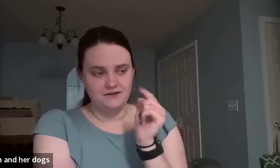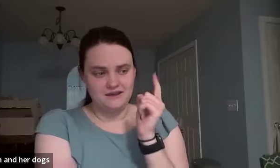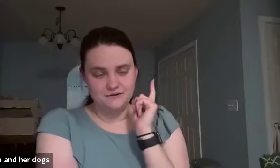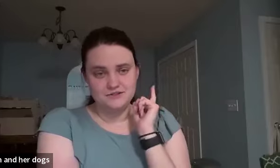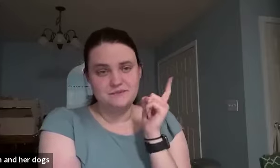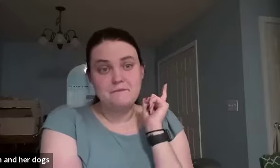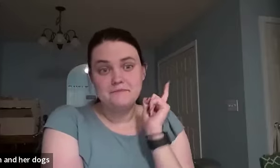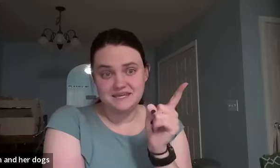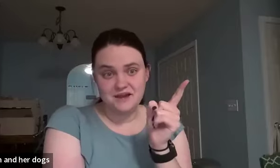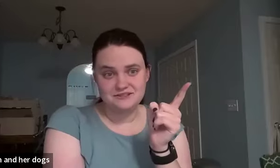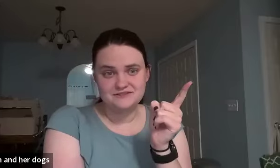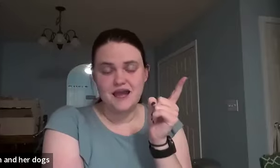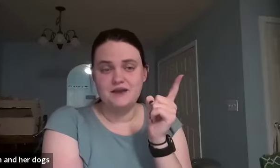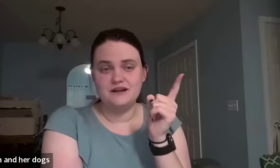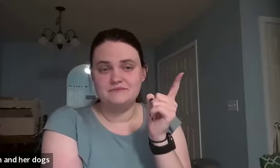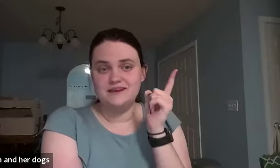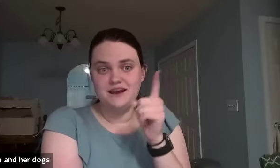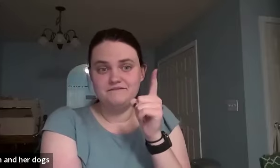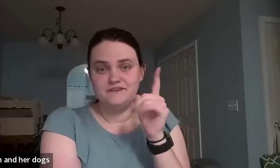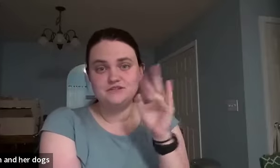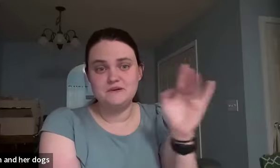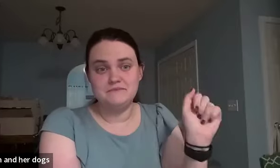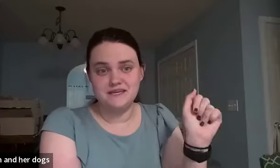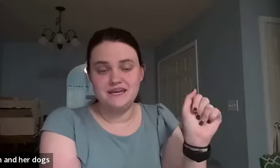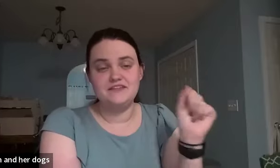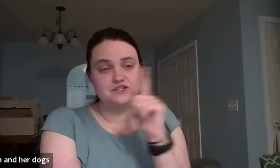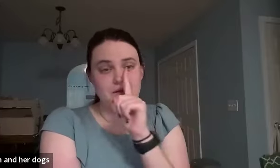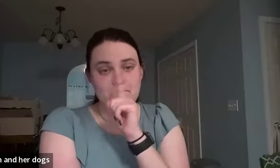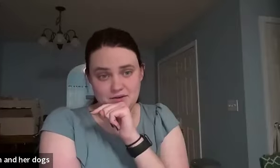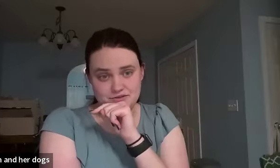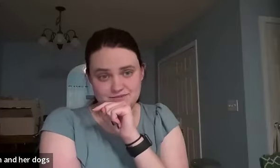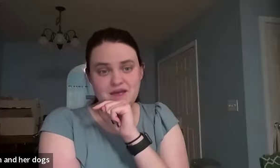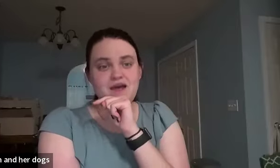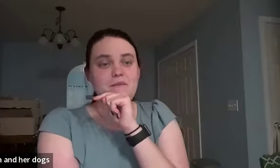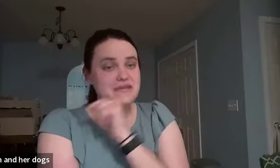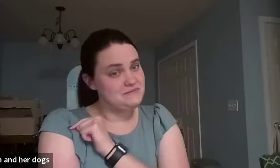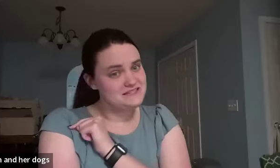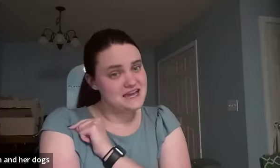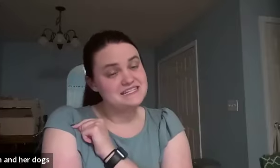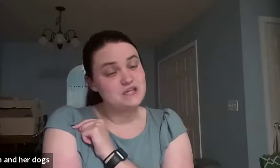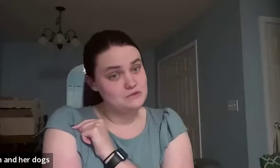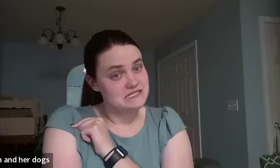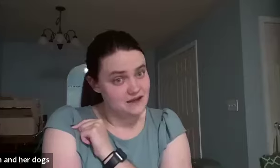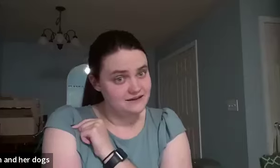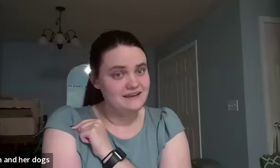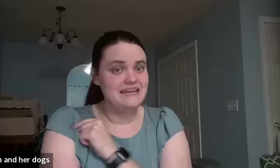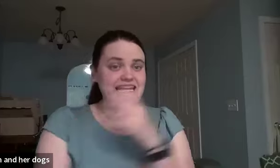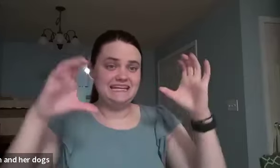Now, if you were talking about Mickey Mouse, I recommend not finger spelling Mickey and then doing mouse. Mickey Mouse has his own sign, and it